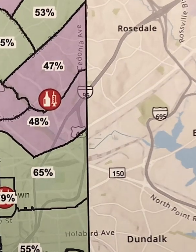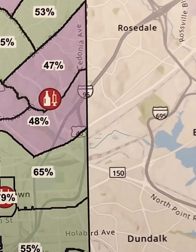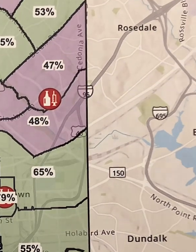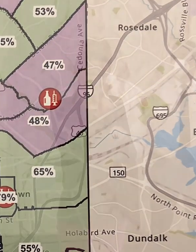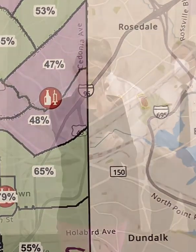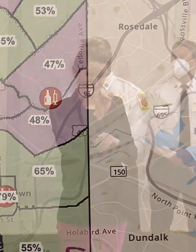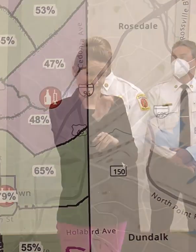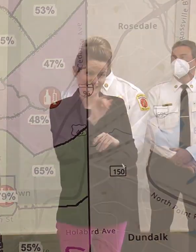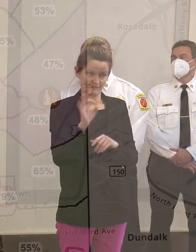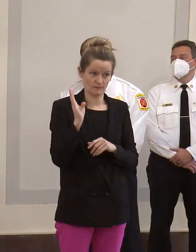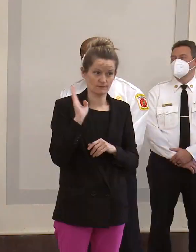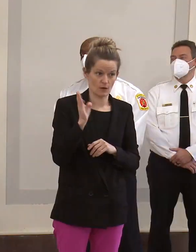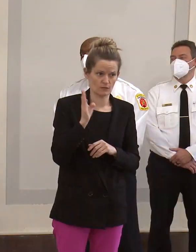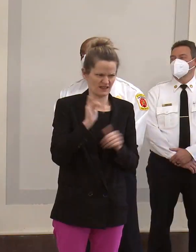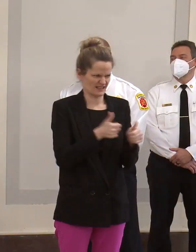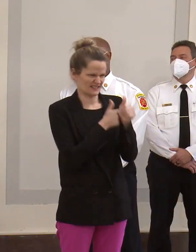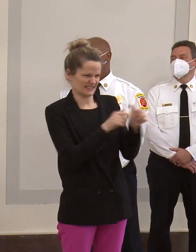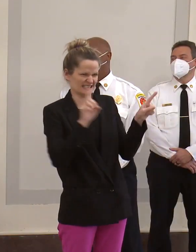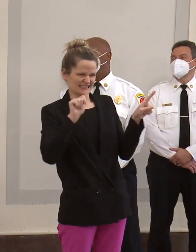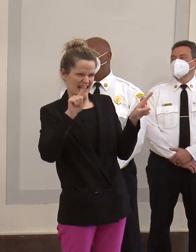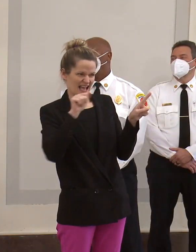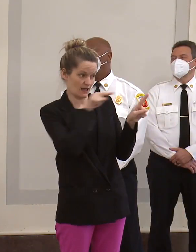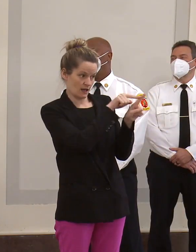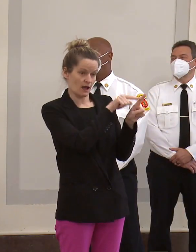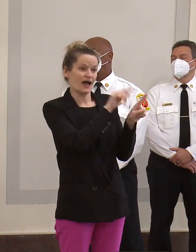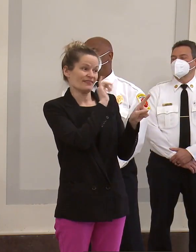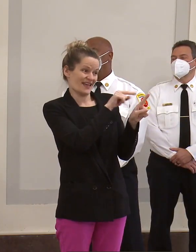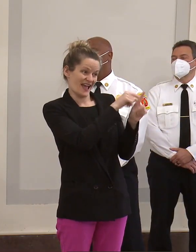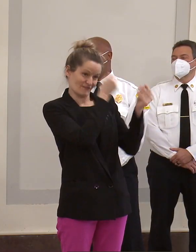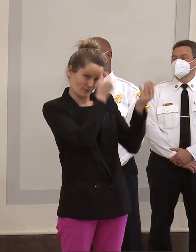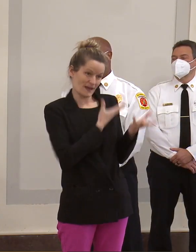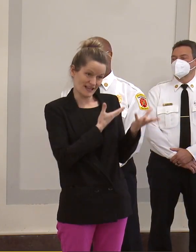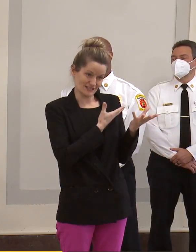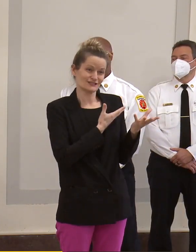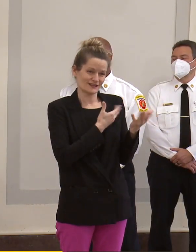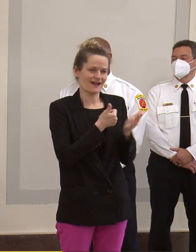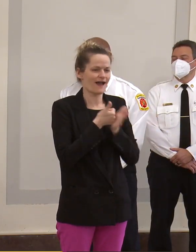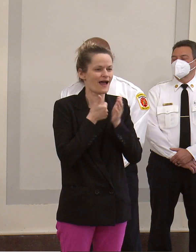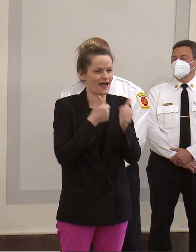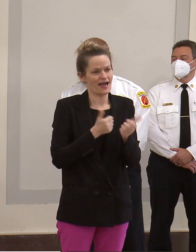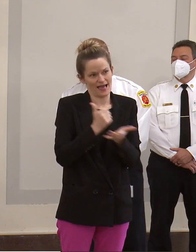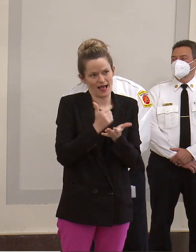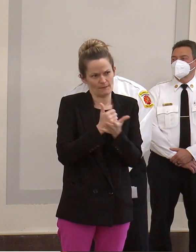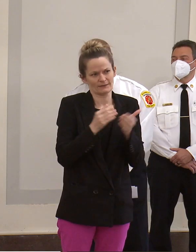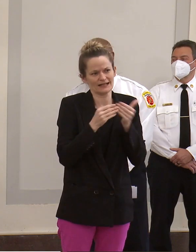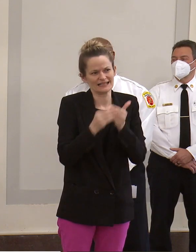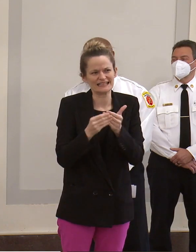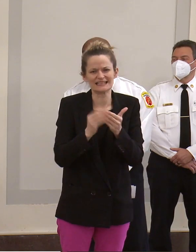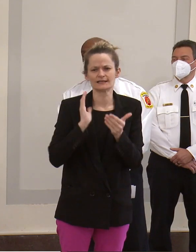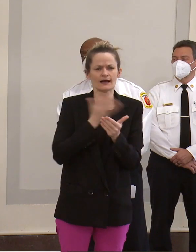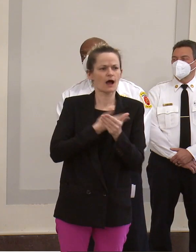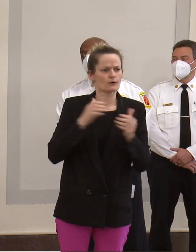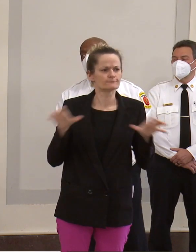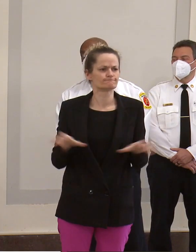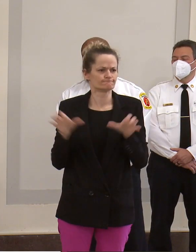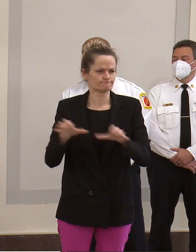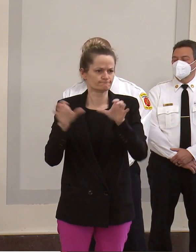This data is what helps to guide our mobile vaccination clinics. This new map is also available at